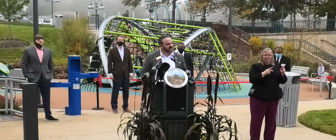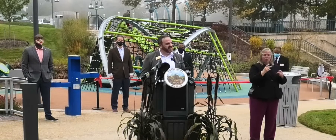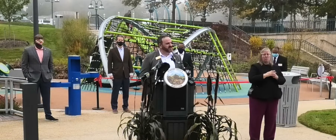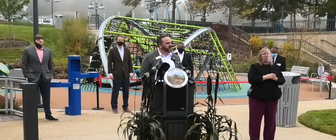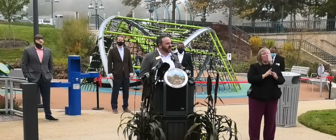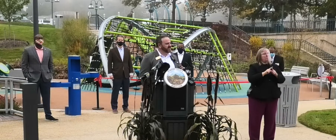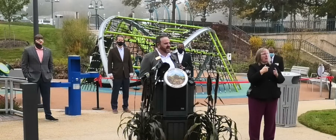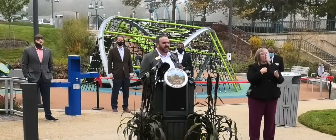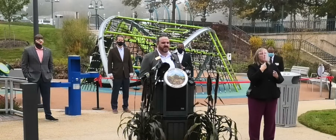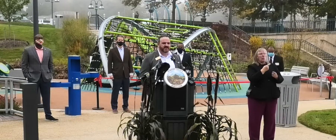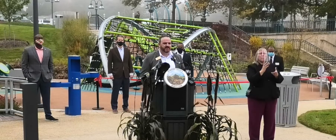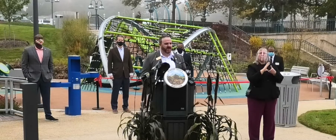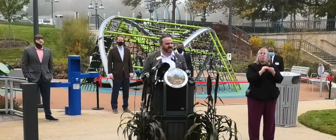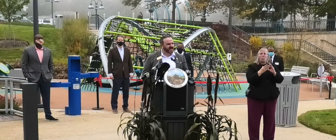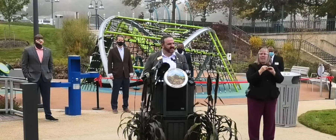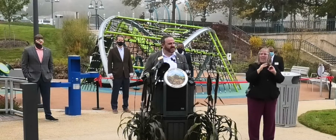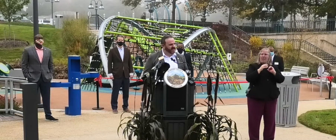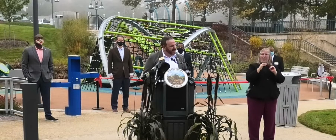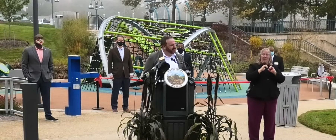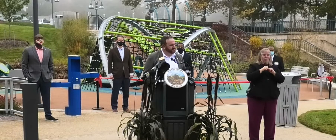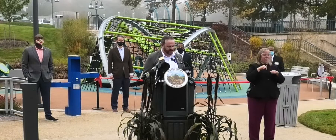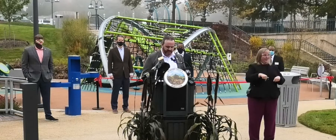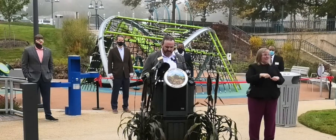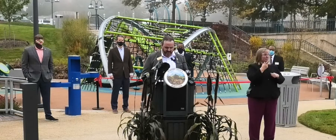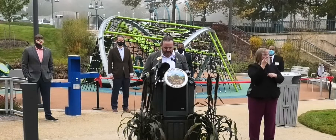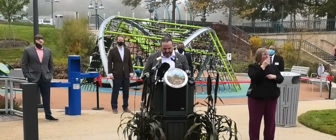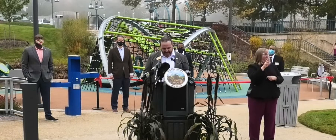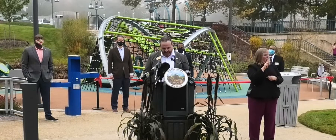But let me tell you the story of how this park got its name.